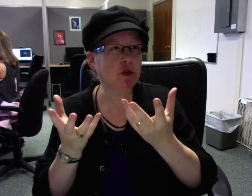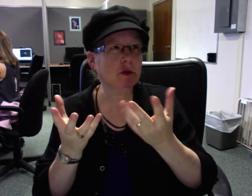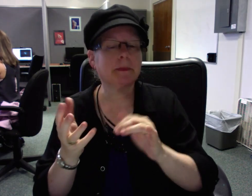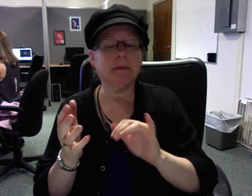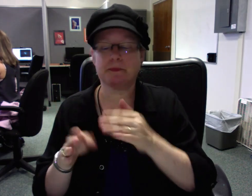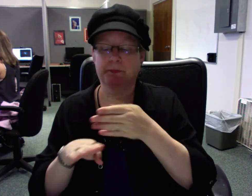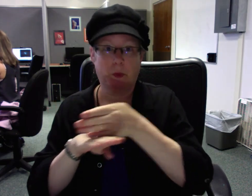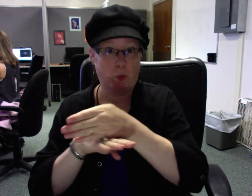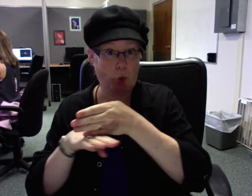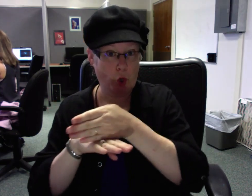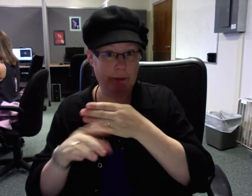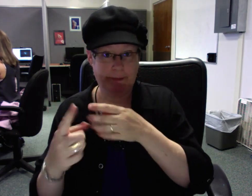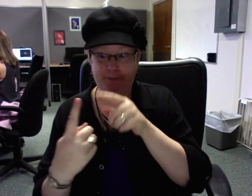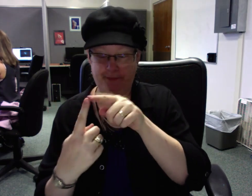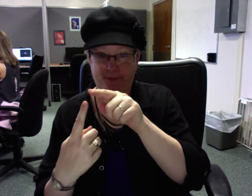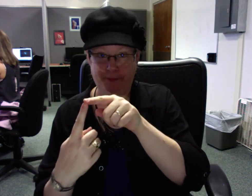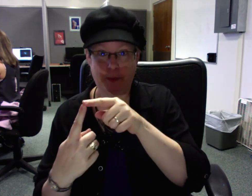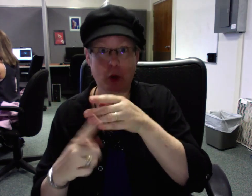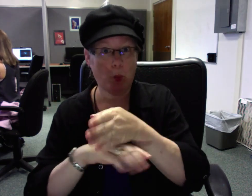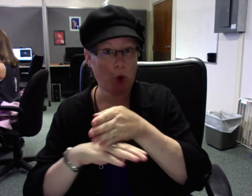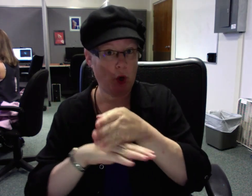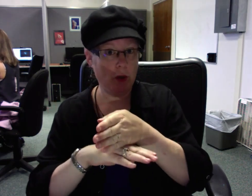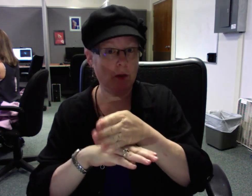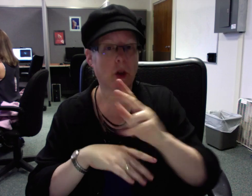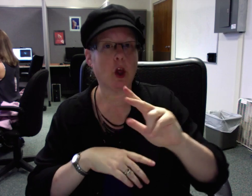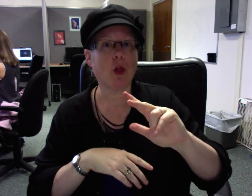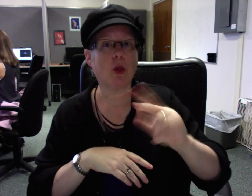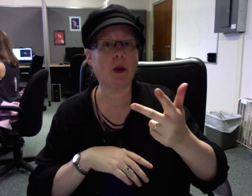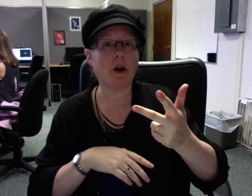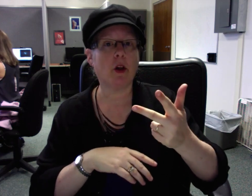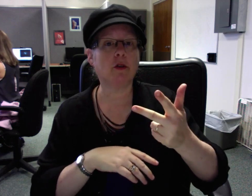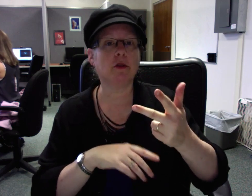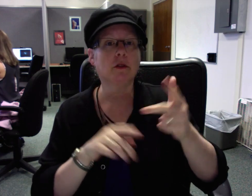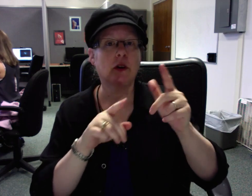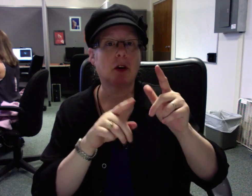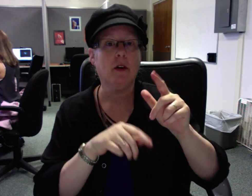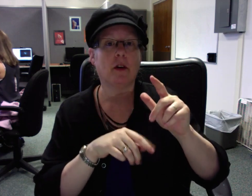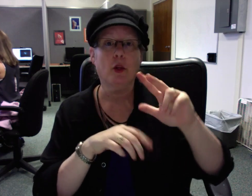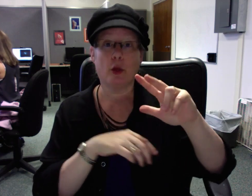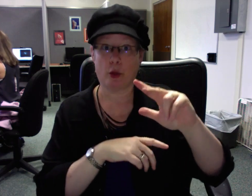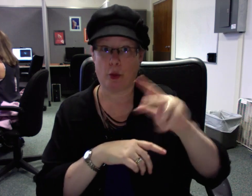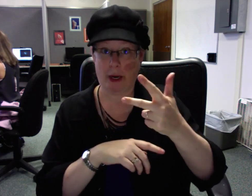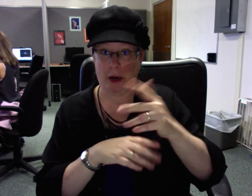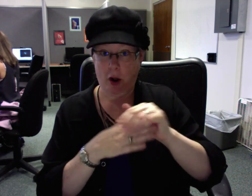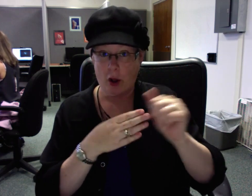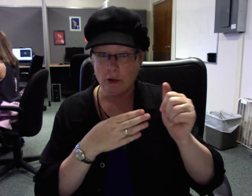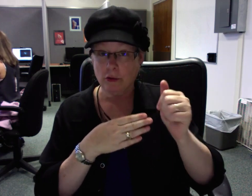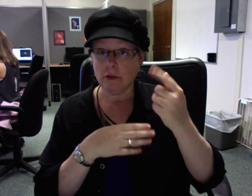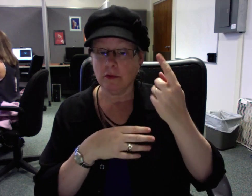because we'll need this information at the end. The cost of the materials are, let's